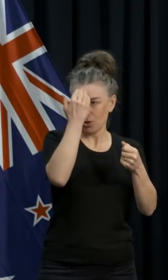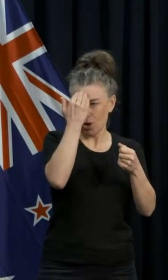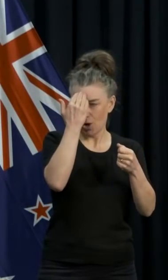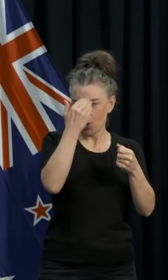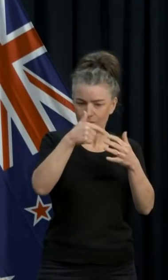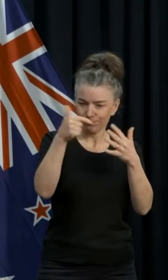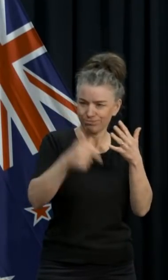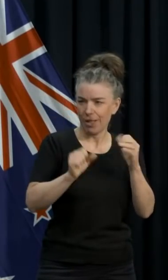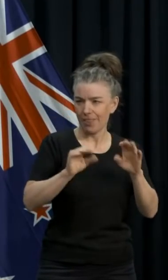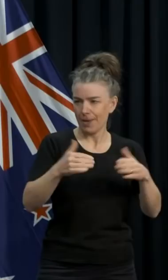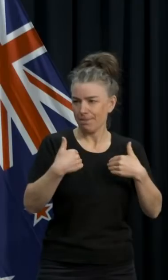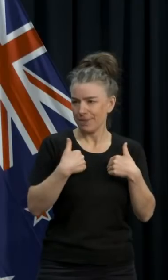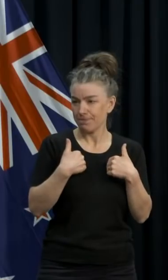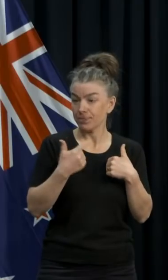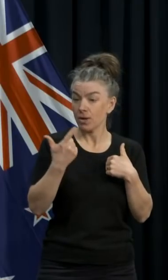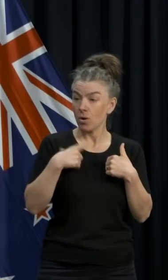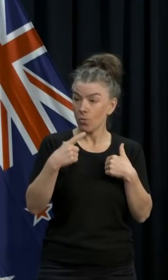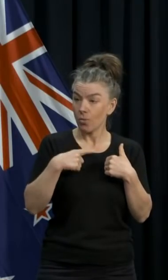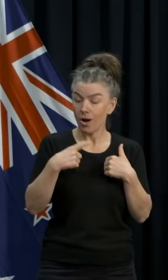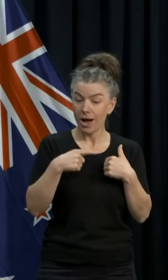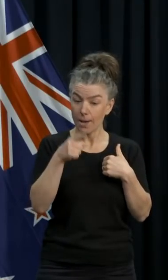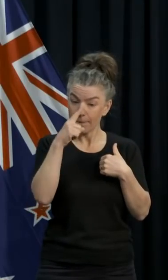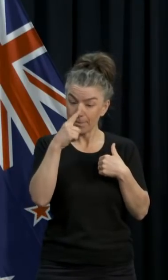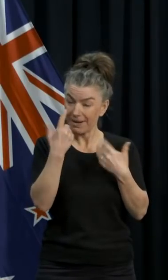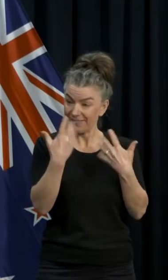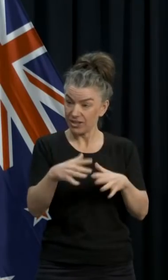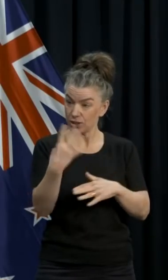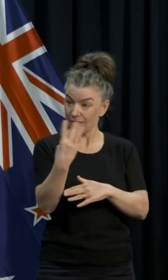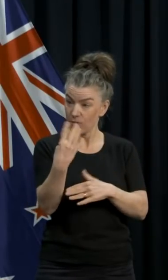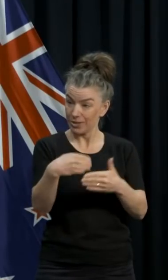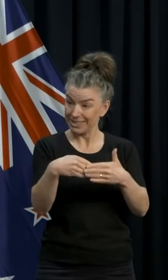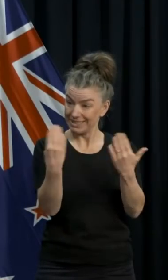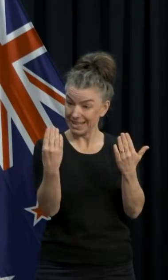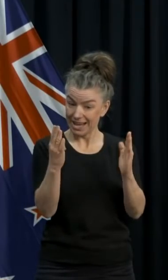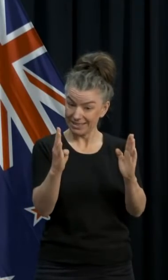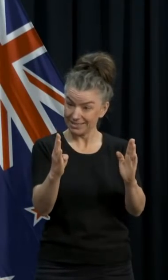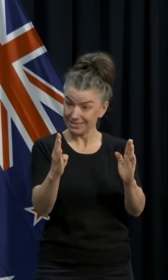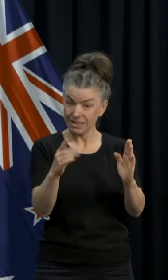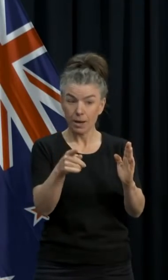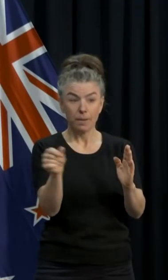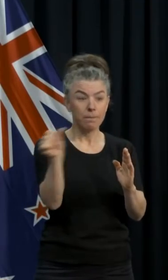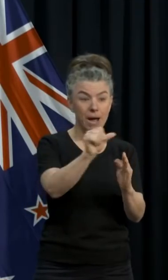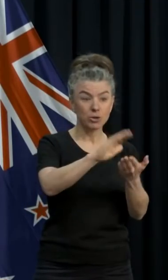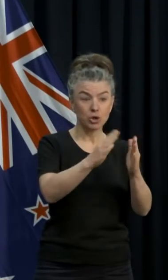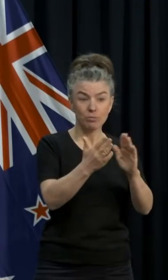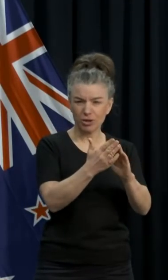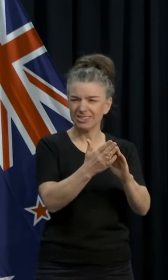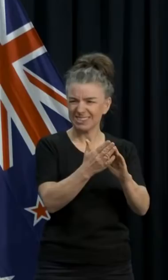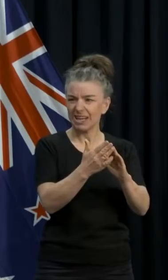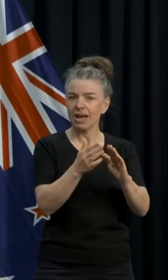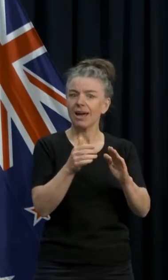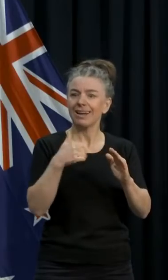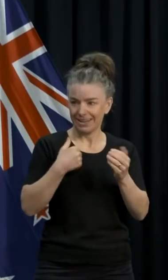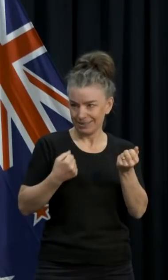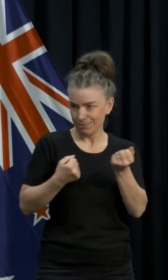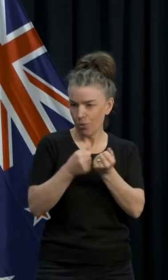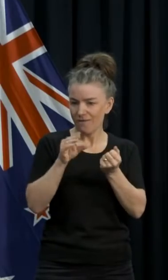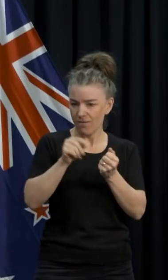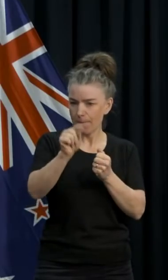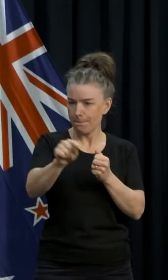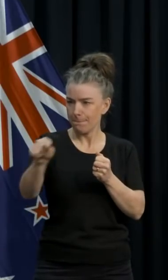an ongoing role once they've finished their time in managed isolation around reintegration. We have, as a government, put in